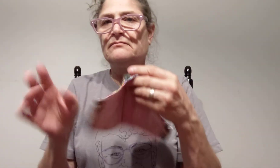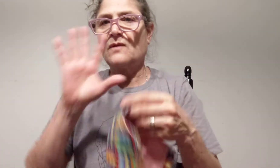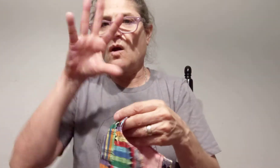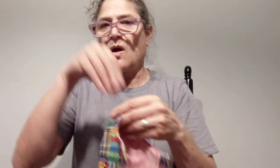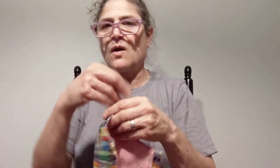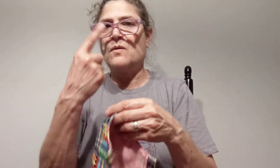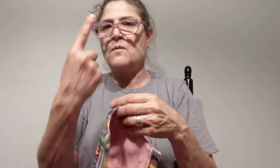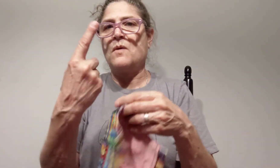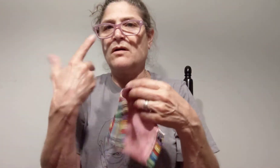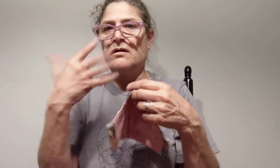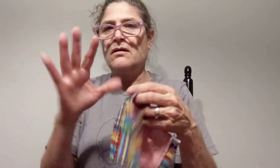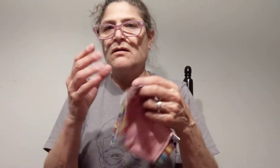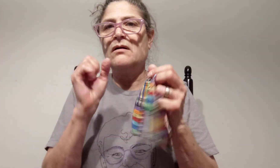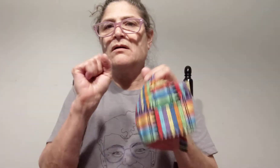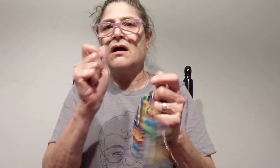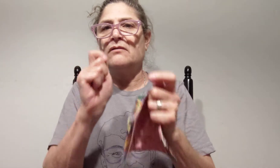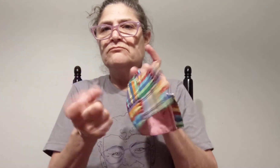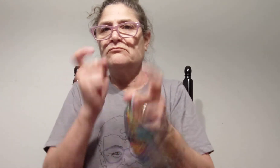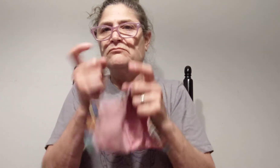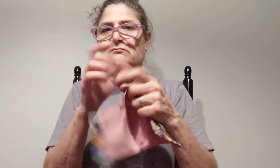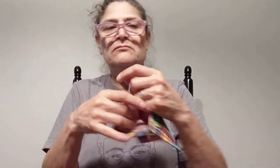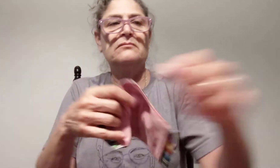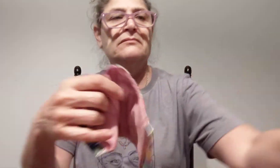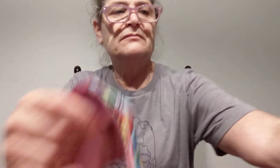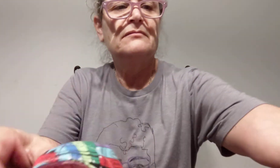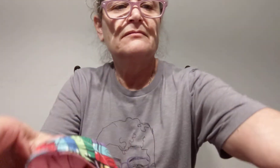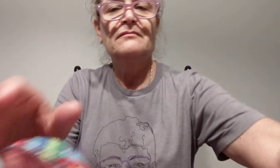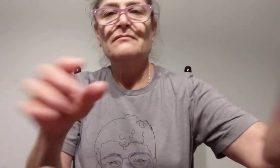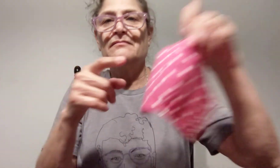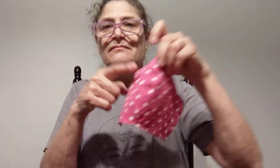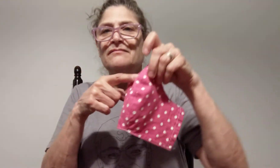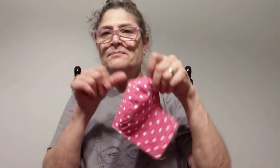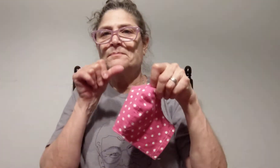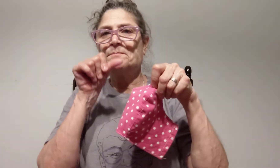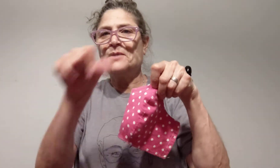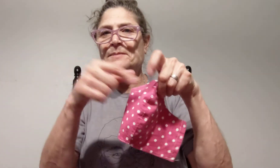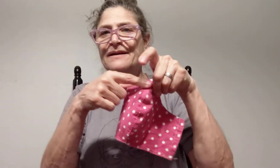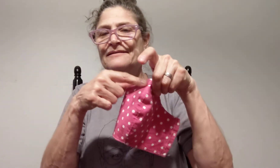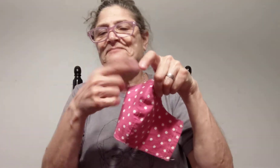Exactly. So I'll pick the biggest rock and find. String of B&E's. All the same ammo. Guy climbed into high-rise windows. Back to the bar.